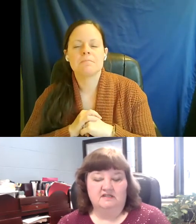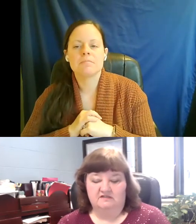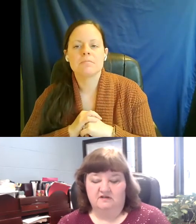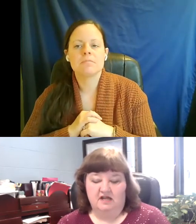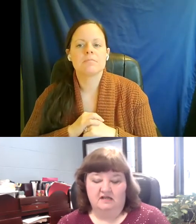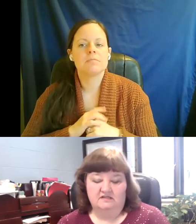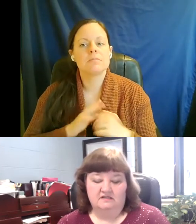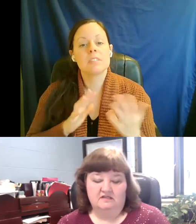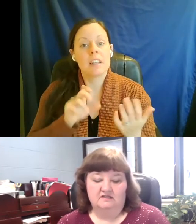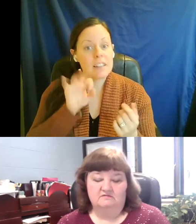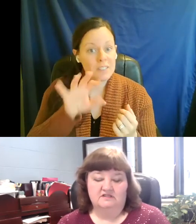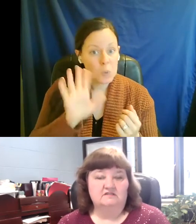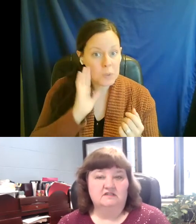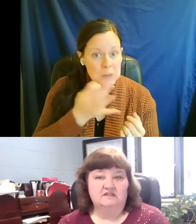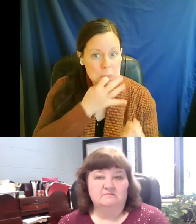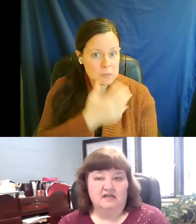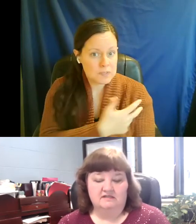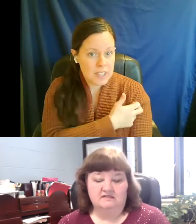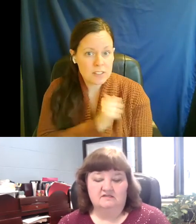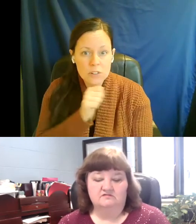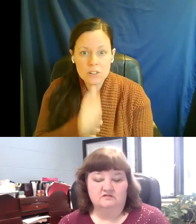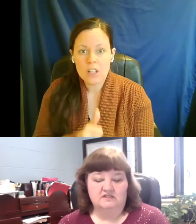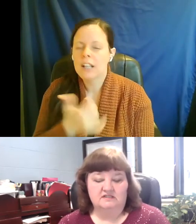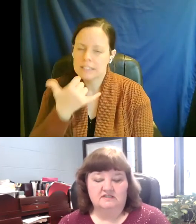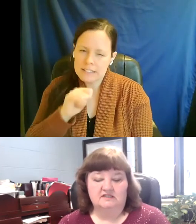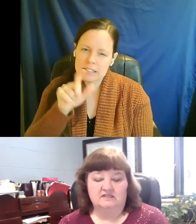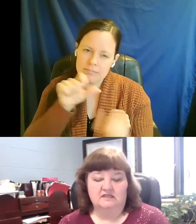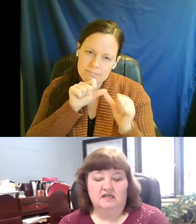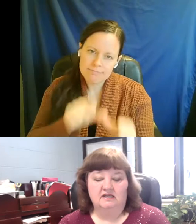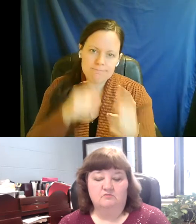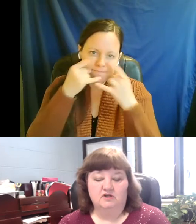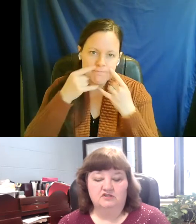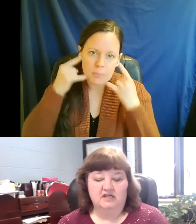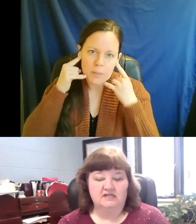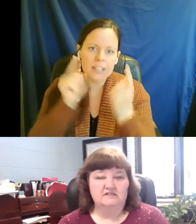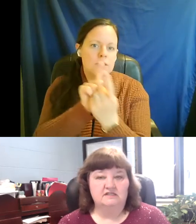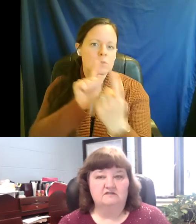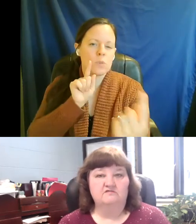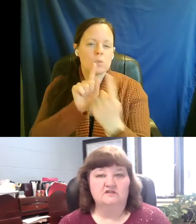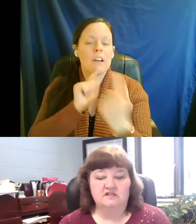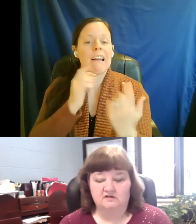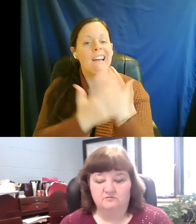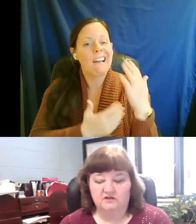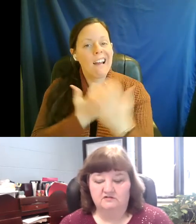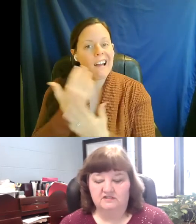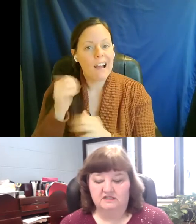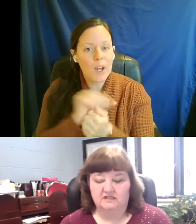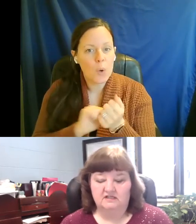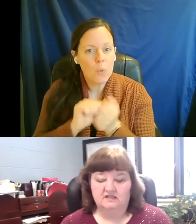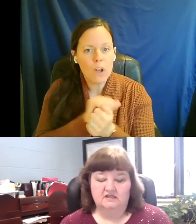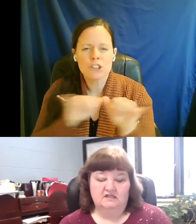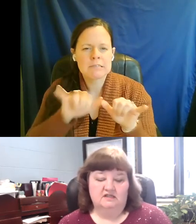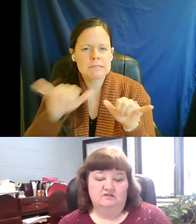in upcoming days or not, you will still need to mask, social distancing, and wash your hands, and of course, stay home when you're